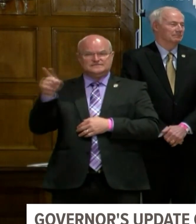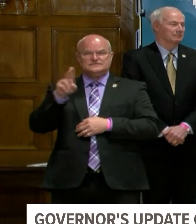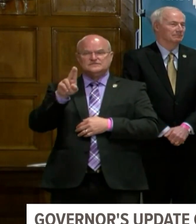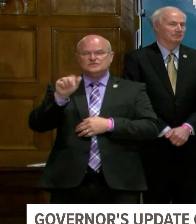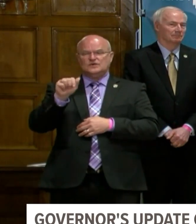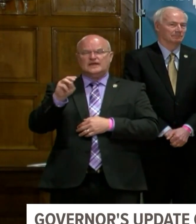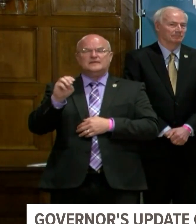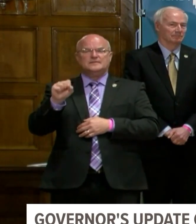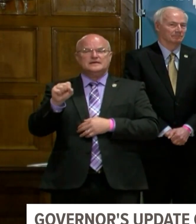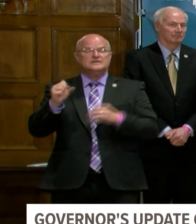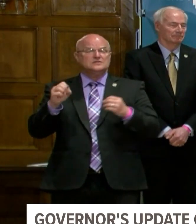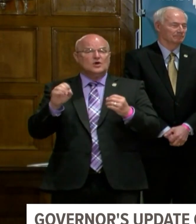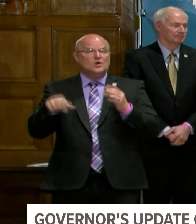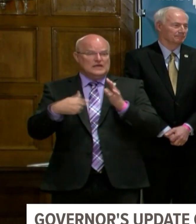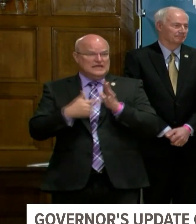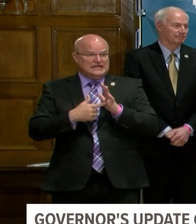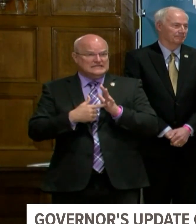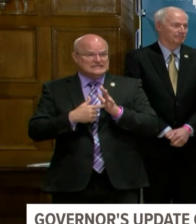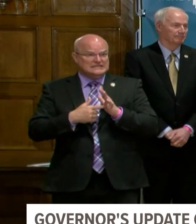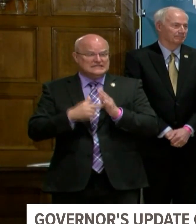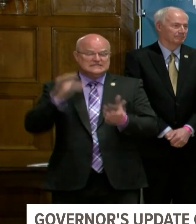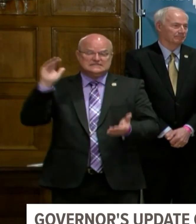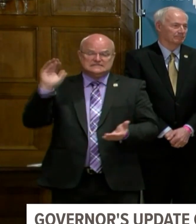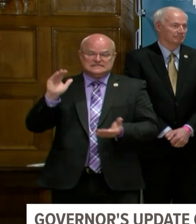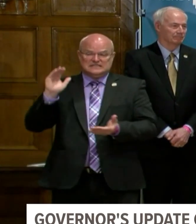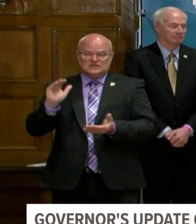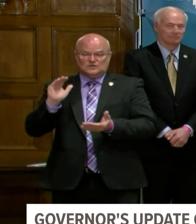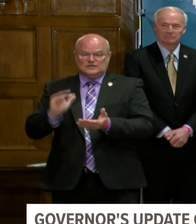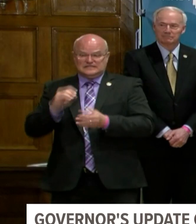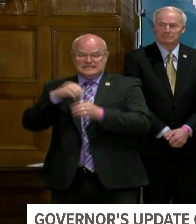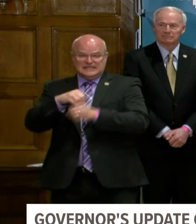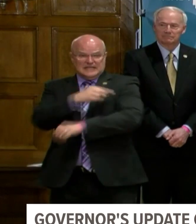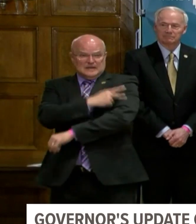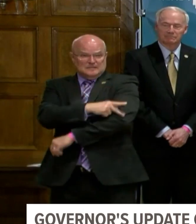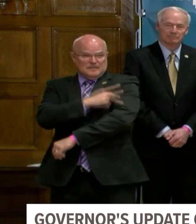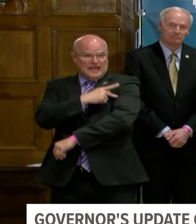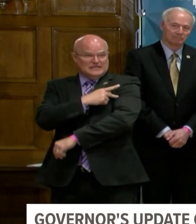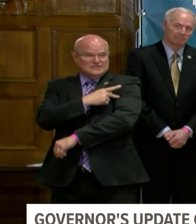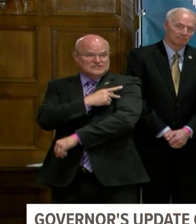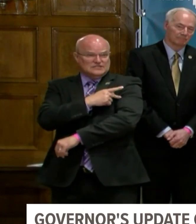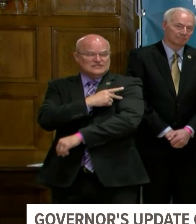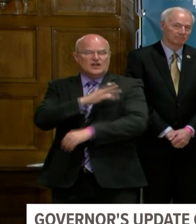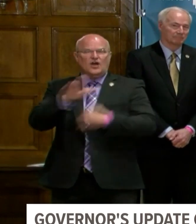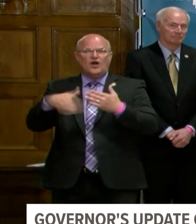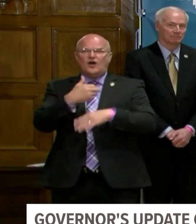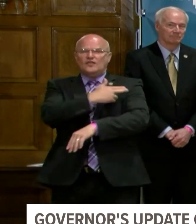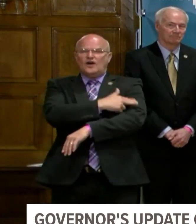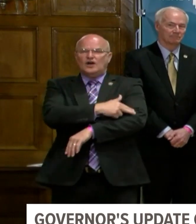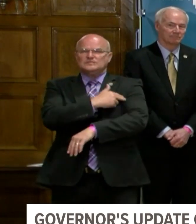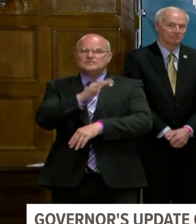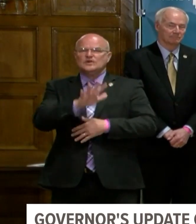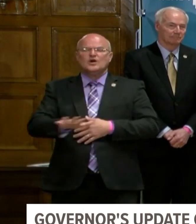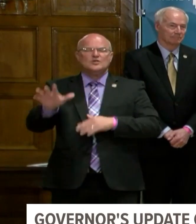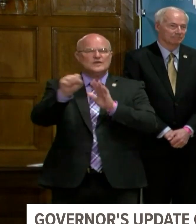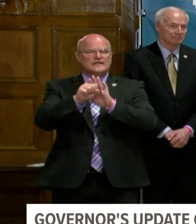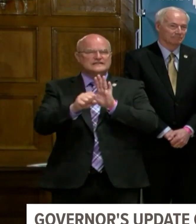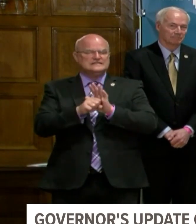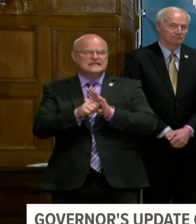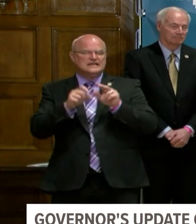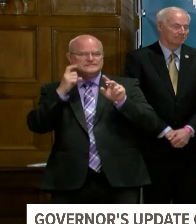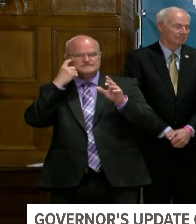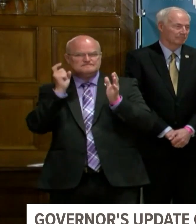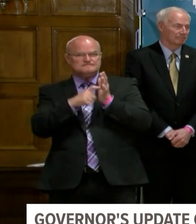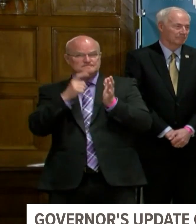So as this decrease in the inpatient burden that all of the hospitals across the state